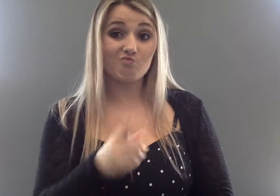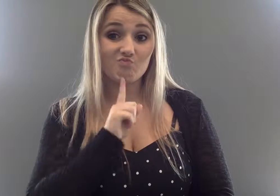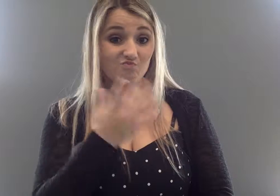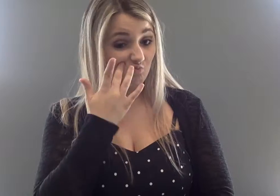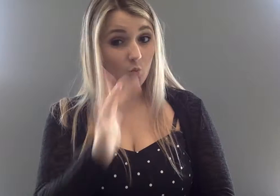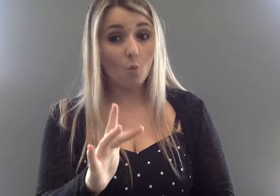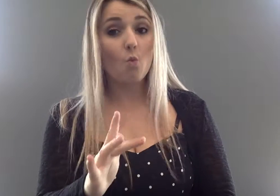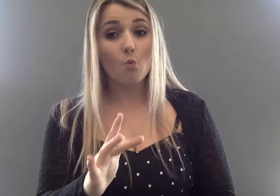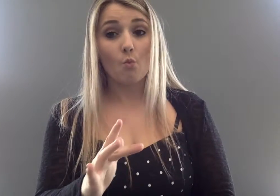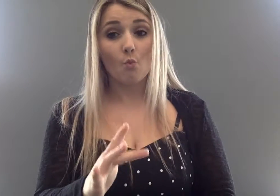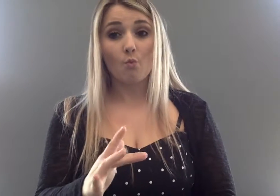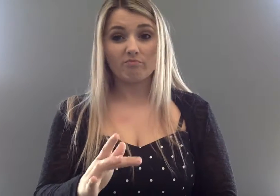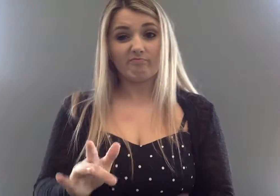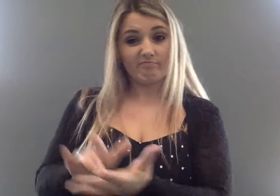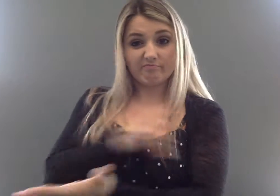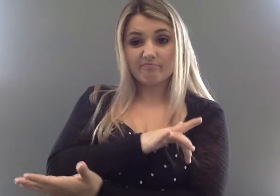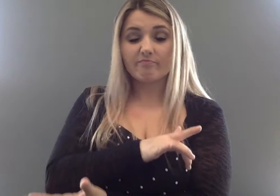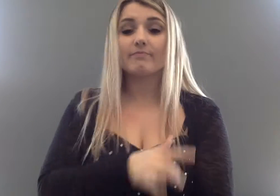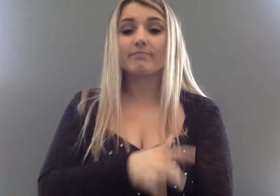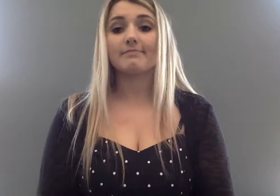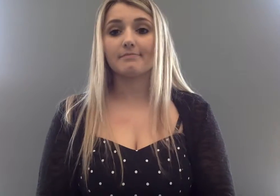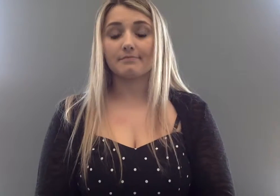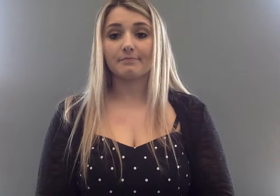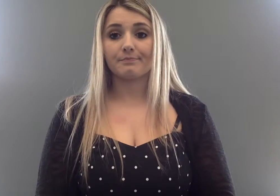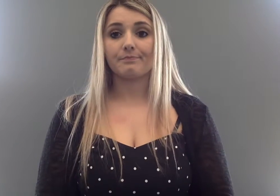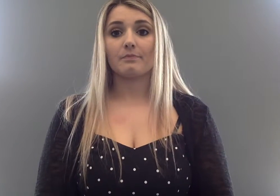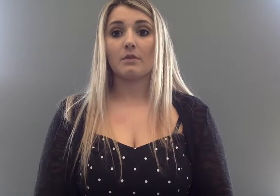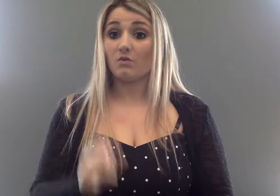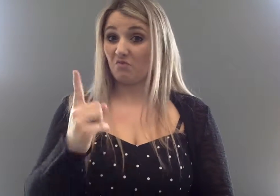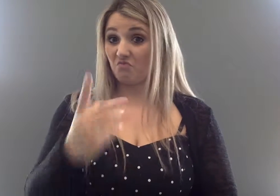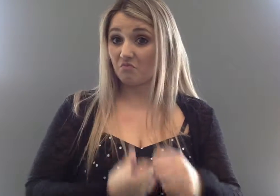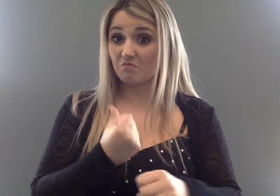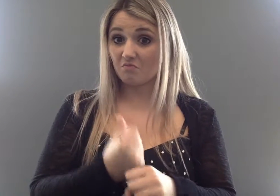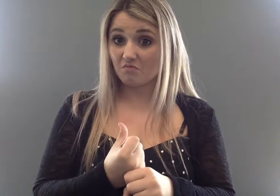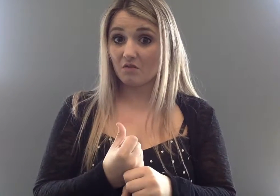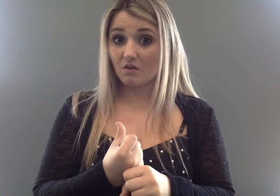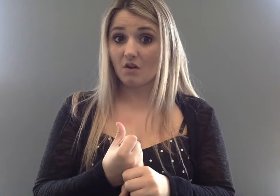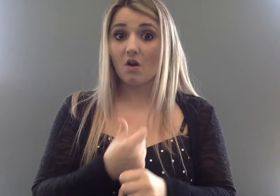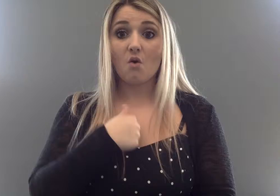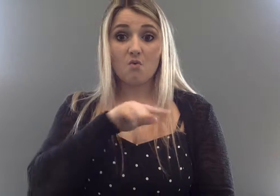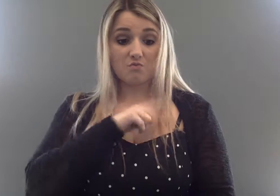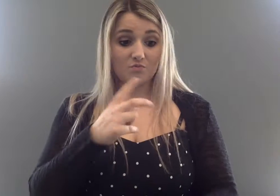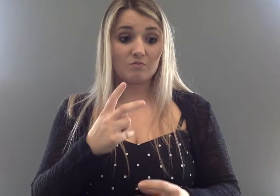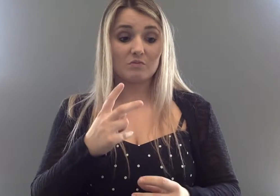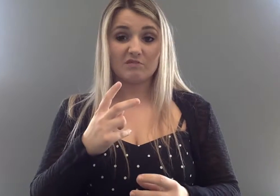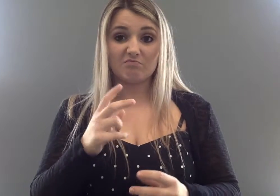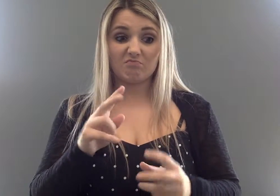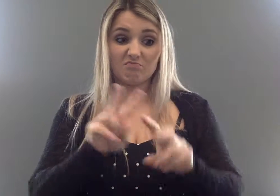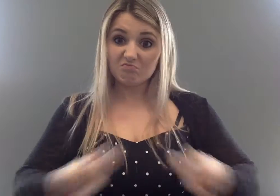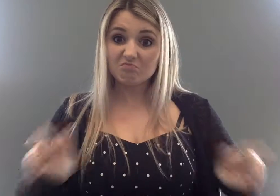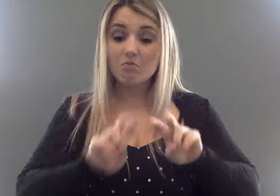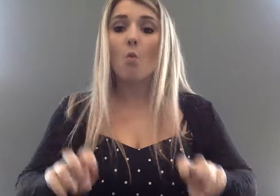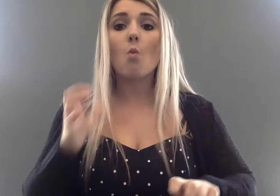So the first year, here we have our colonies getting an army together, and they've won some